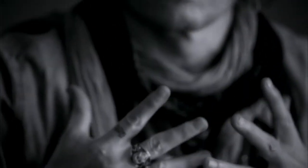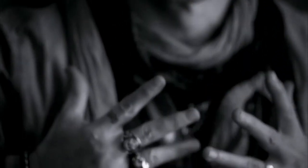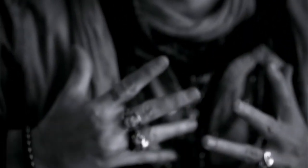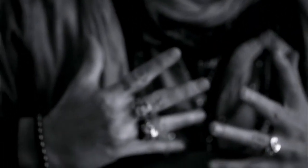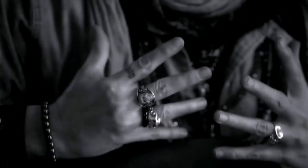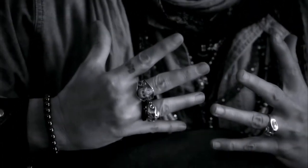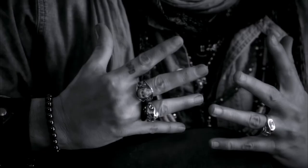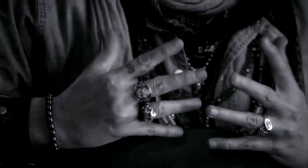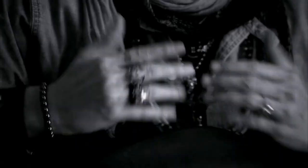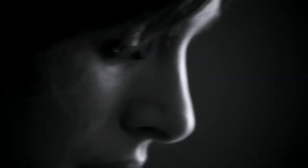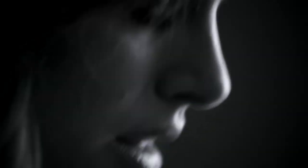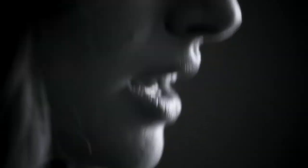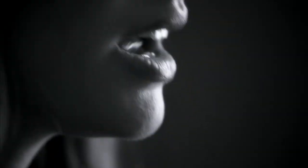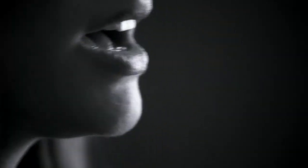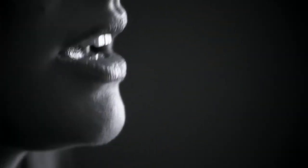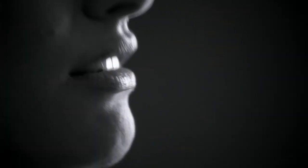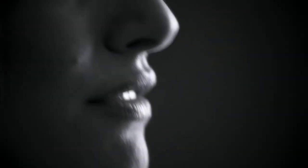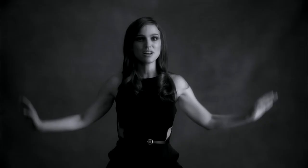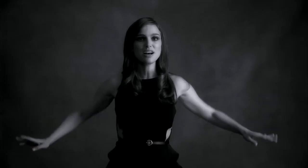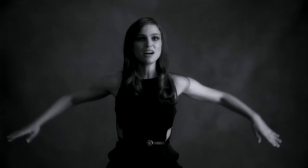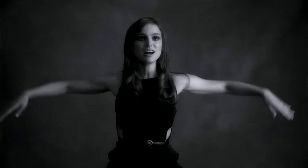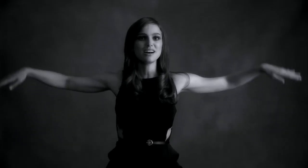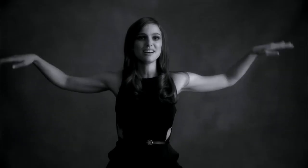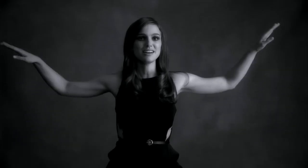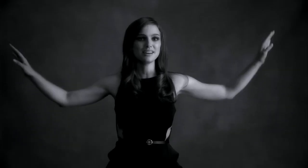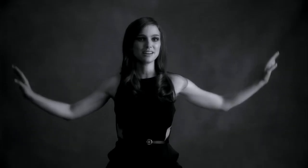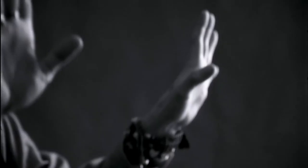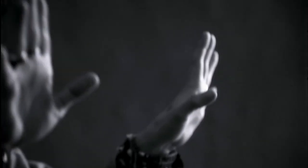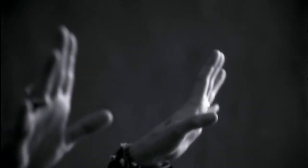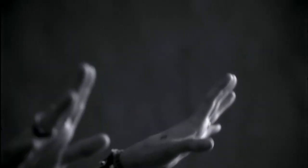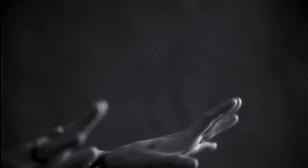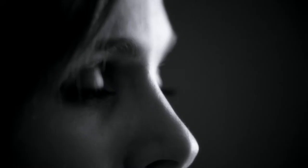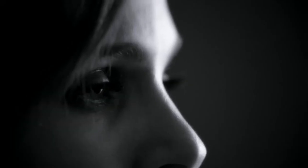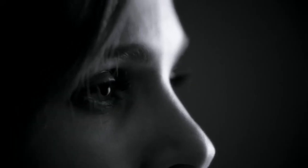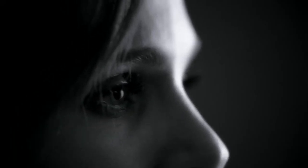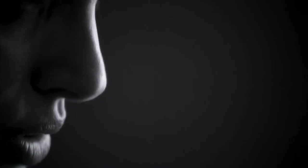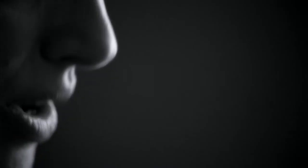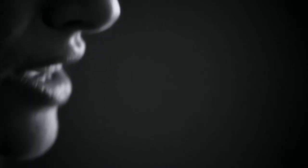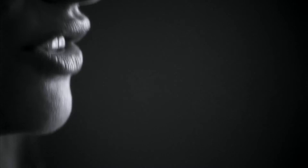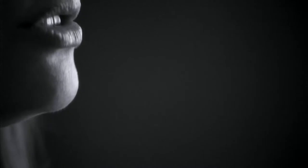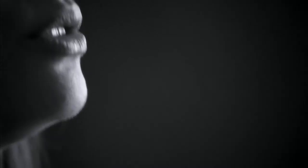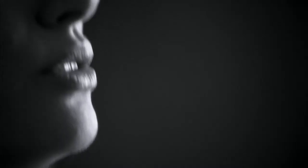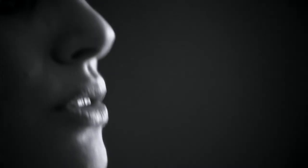certain that I can fly, and so I do,